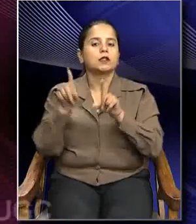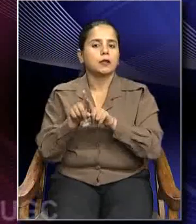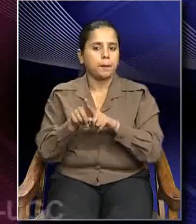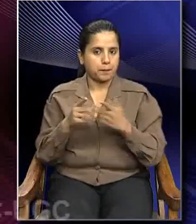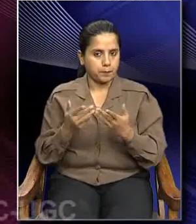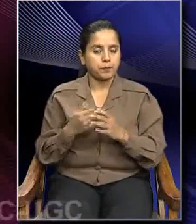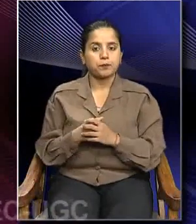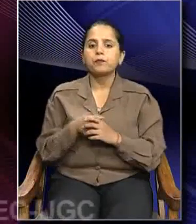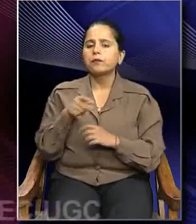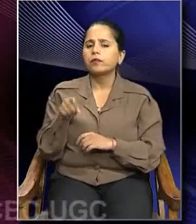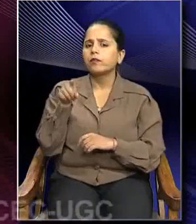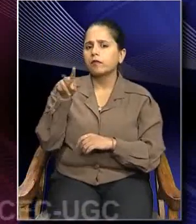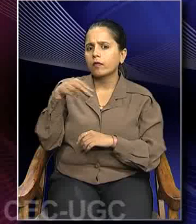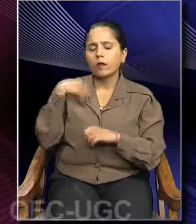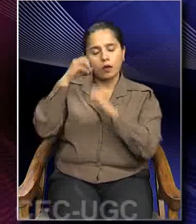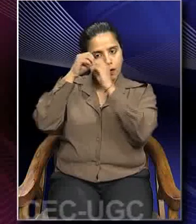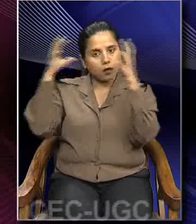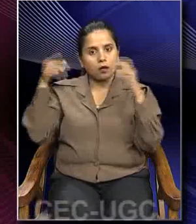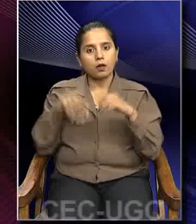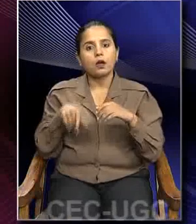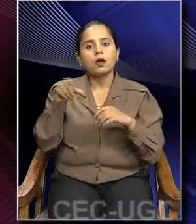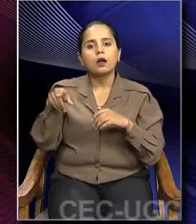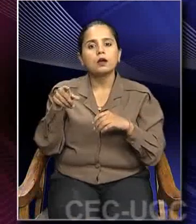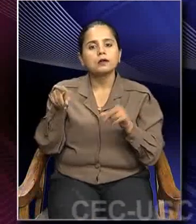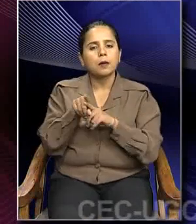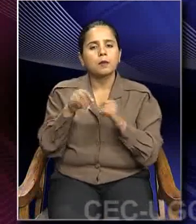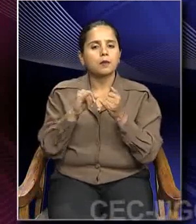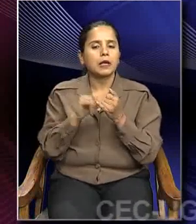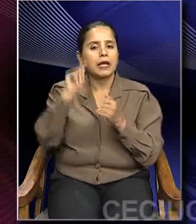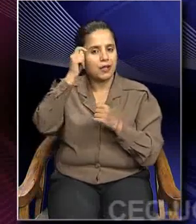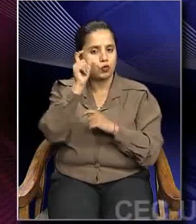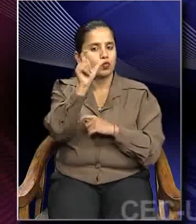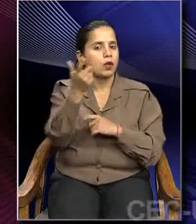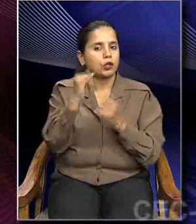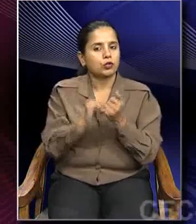which is understood as supposition in English.